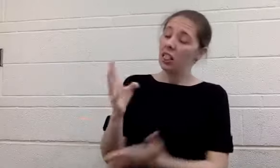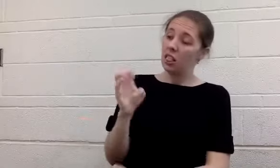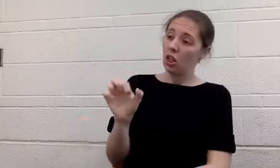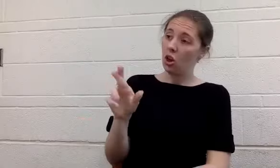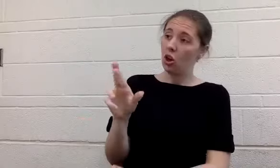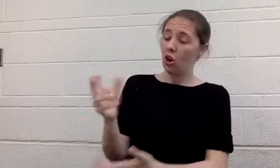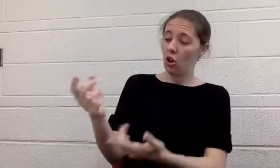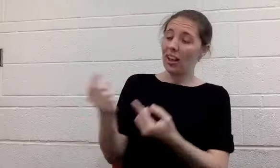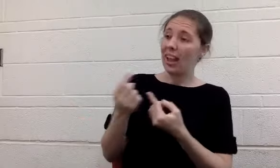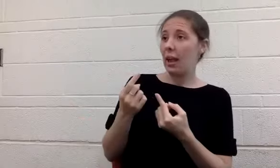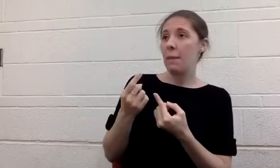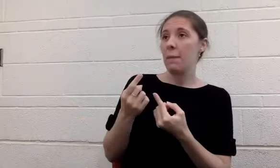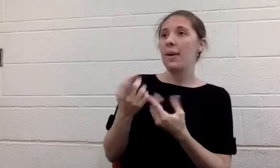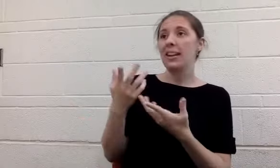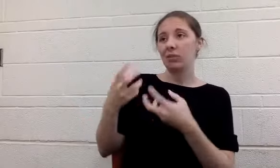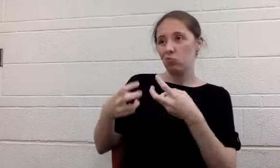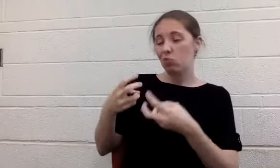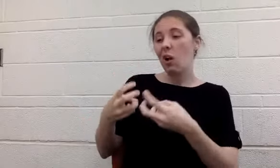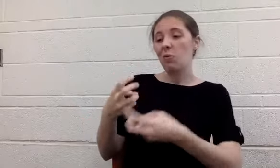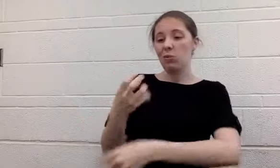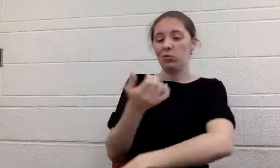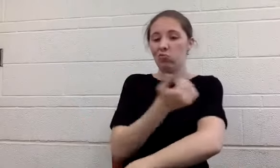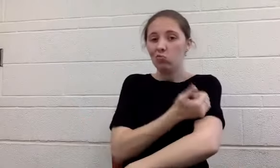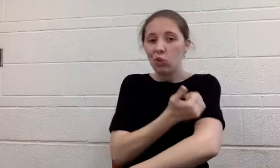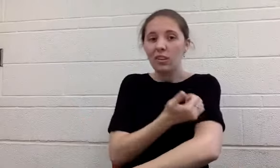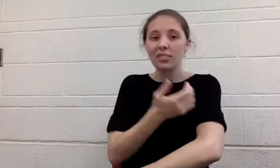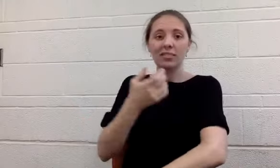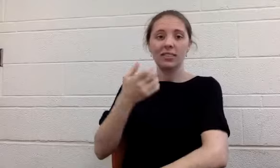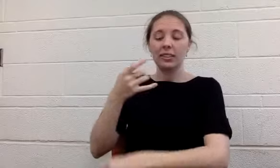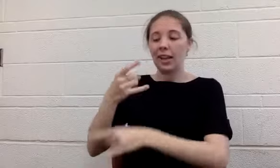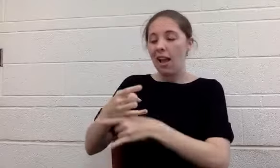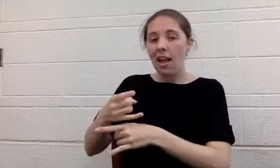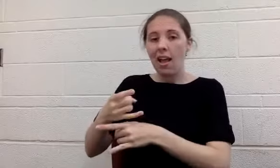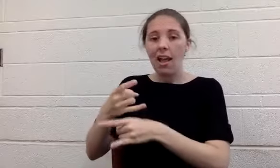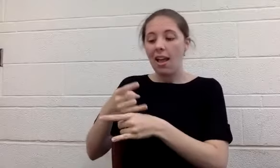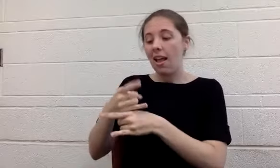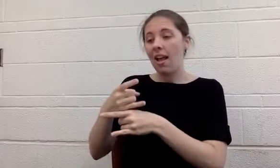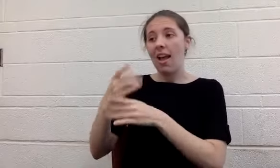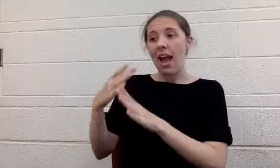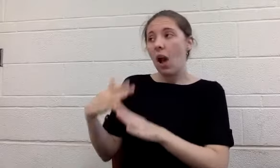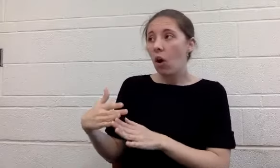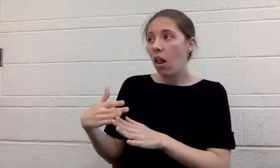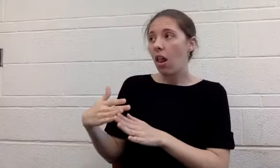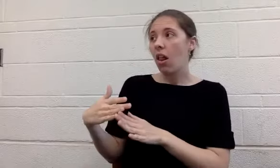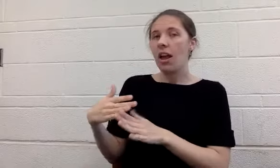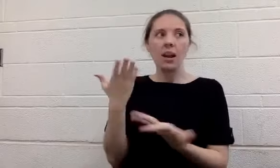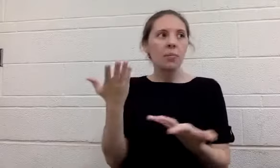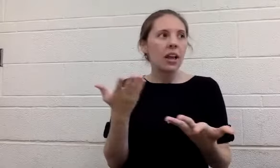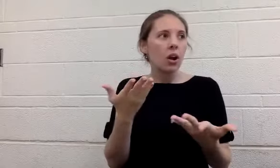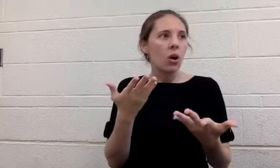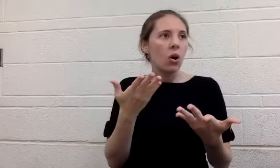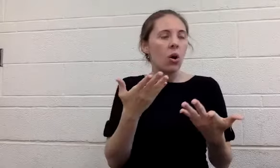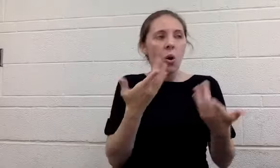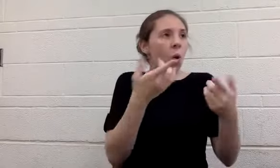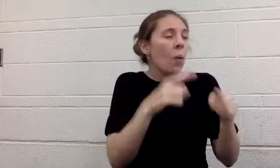that point. And after, Earl had been here and gone home, Butch calls me at work and I answer